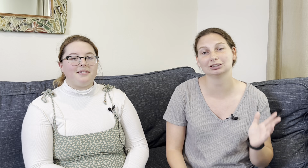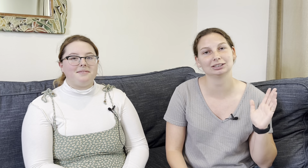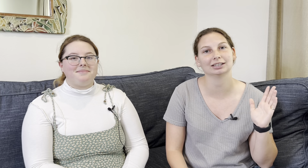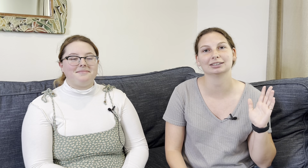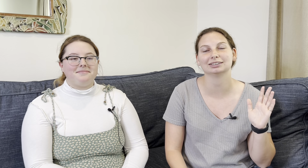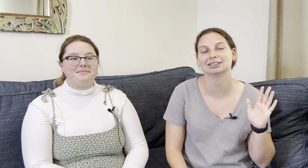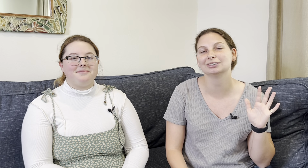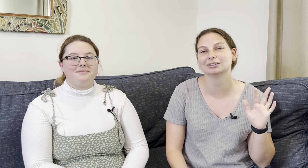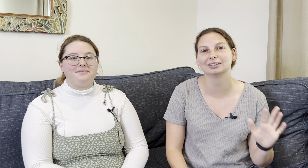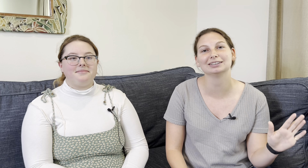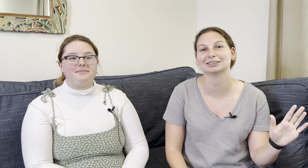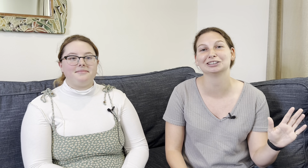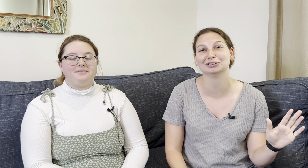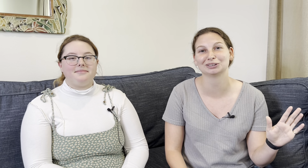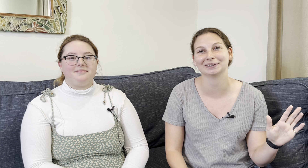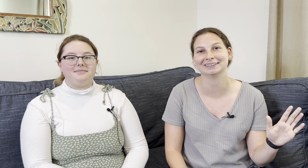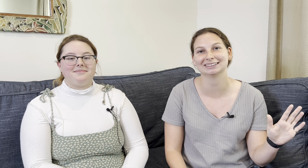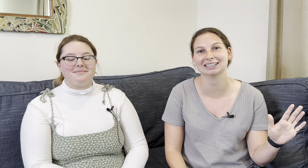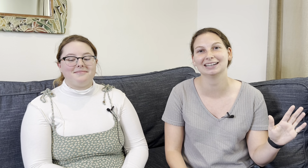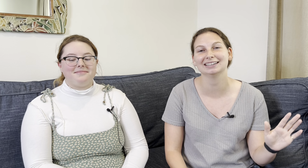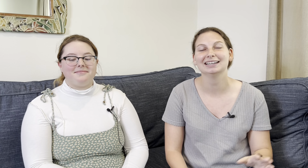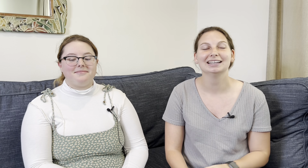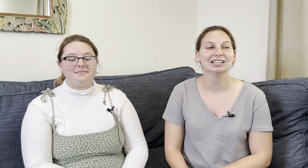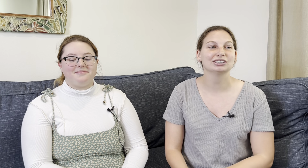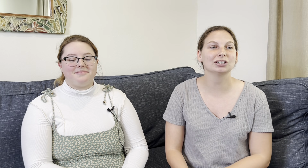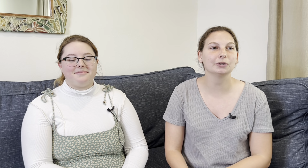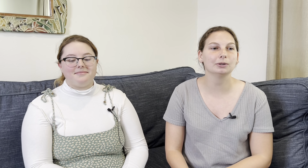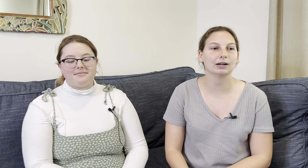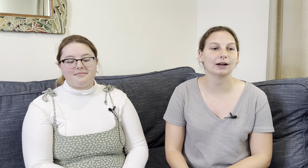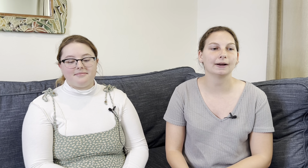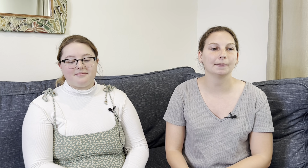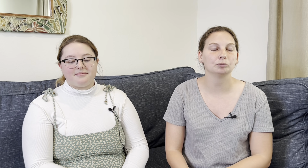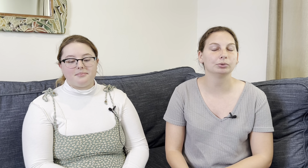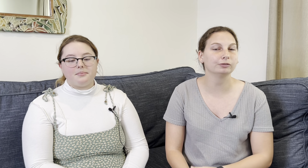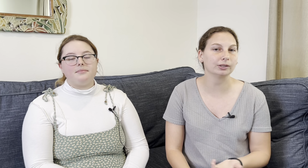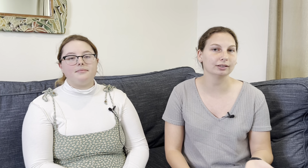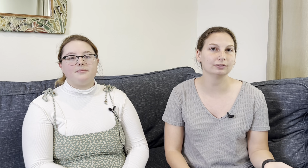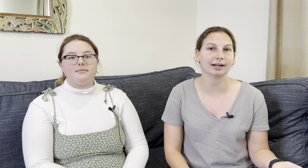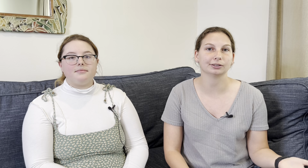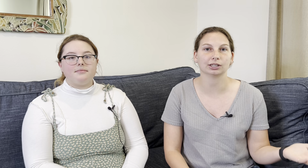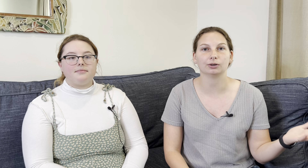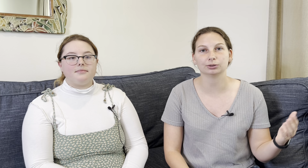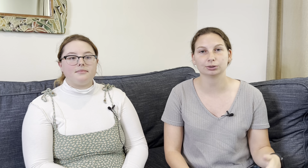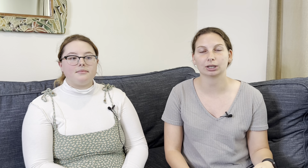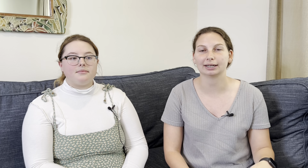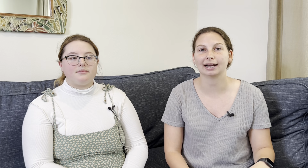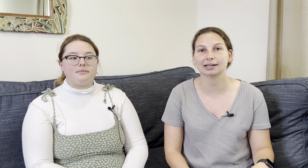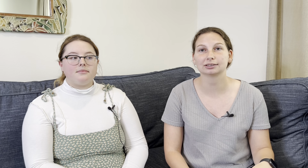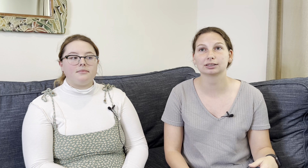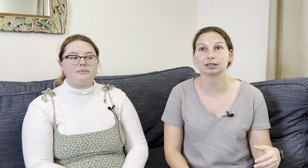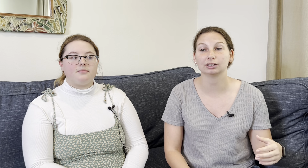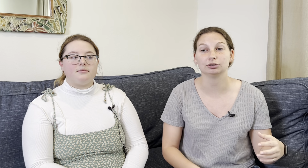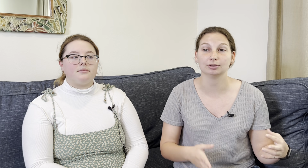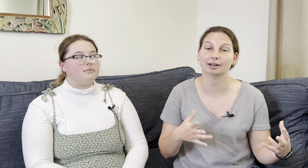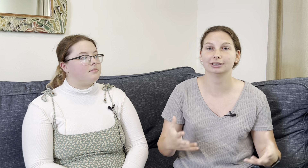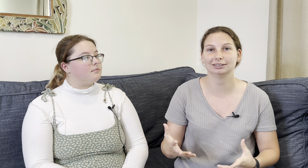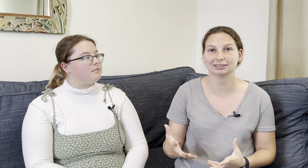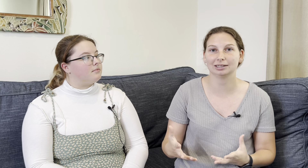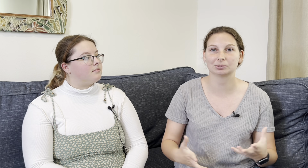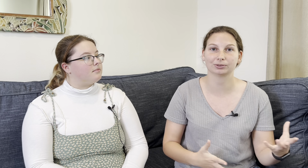understand a single thing that she was trying to say. So before I leave the house, I also try to ask, do you have any nicknames for things